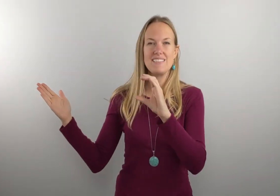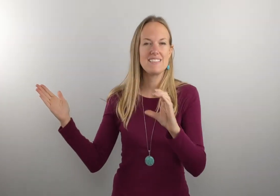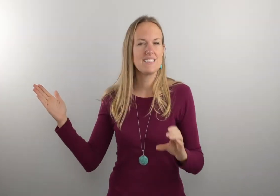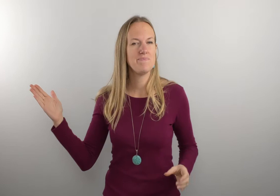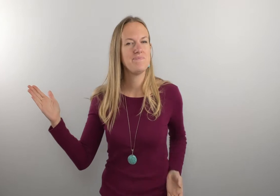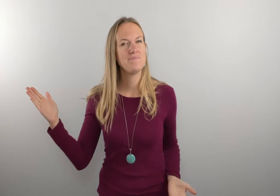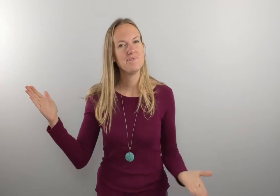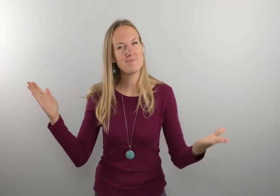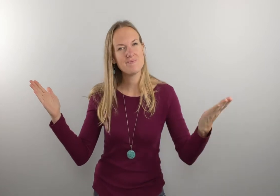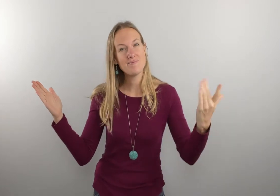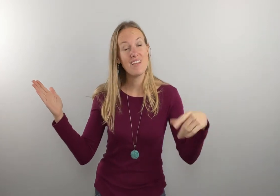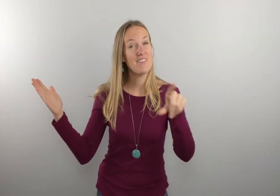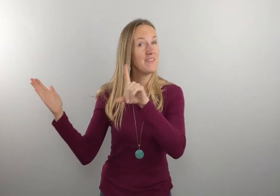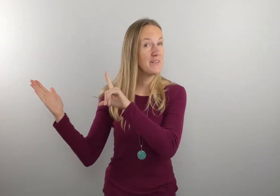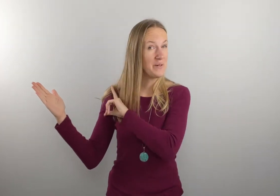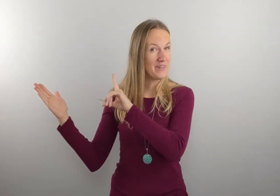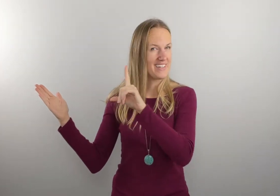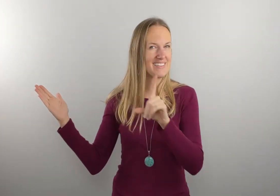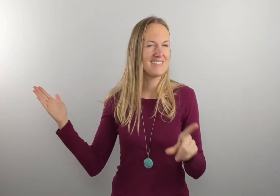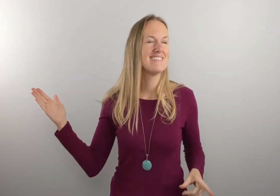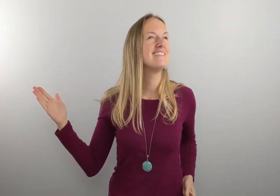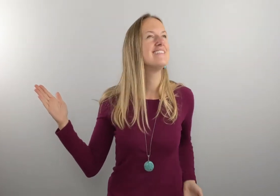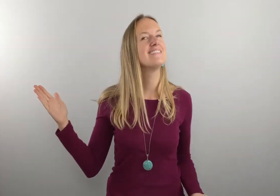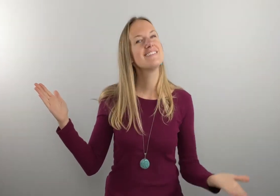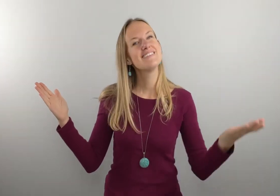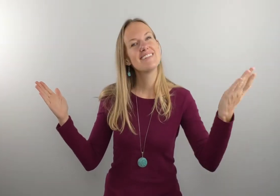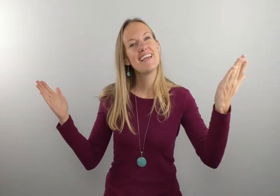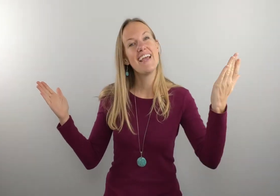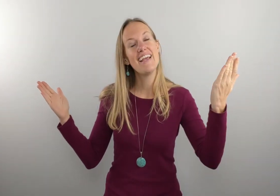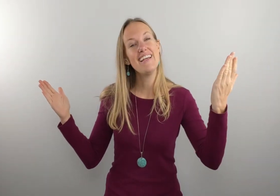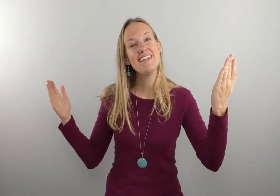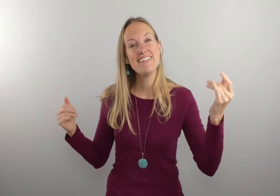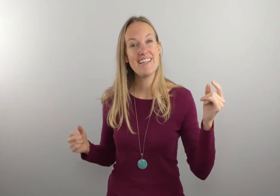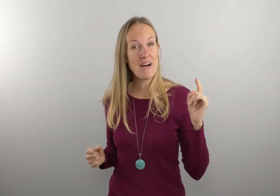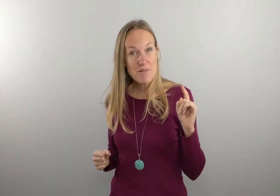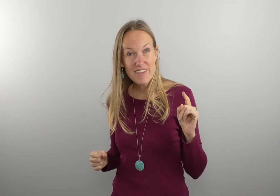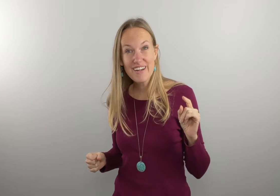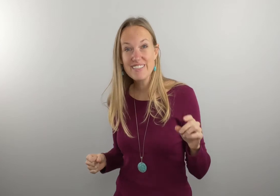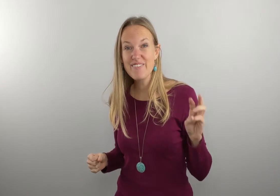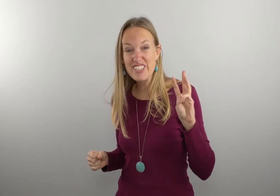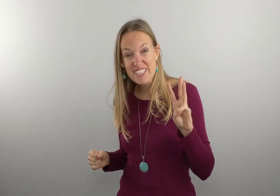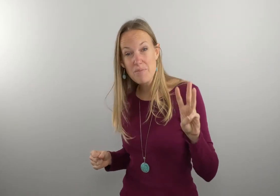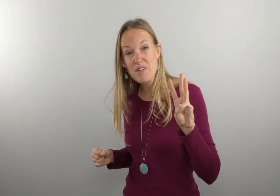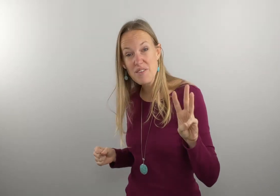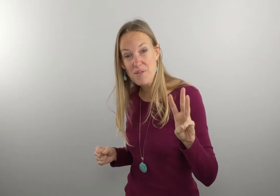Christ the Lord. Okay, now moving on to verse number